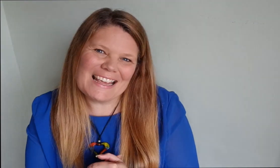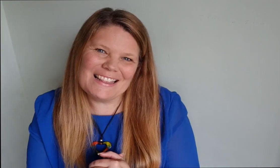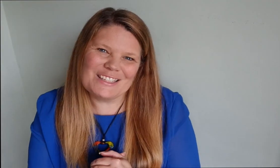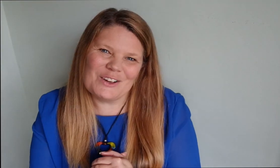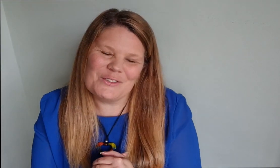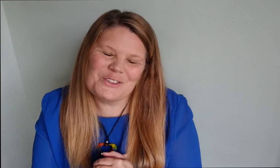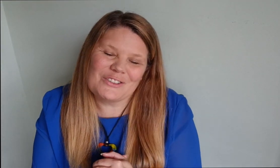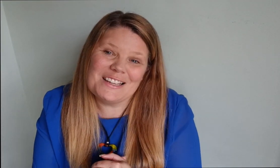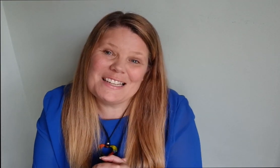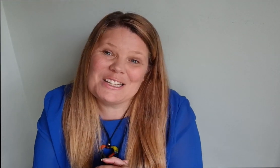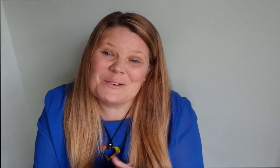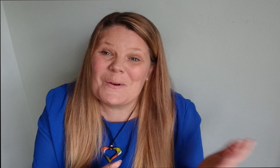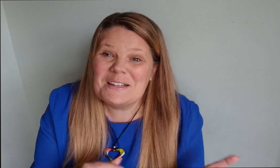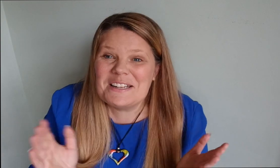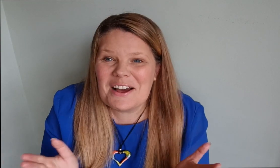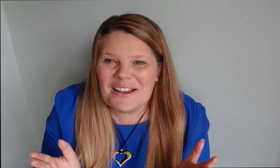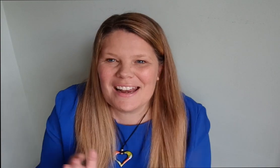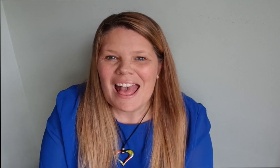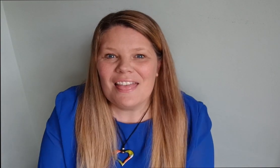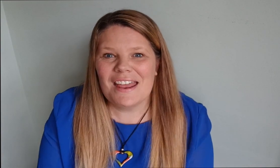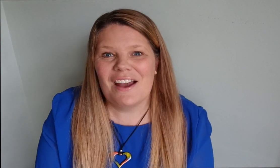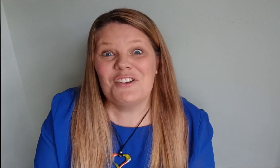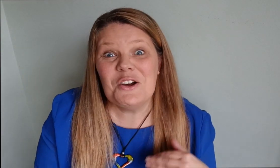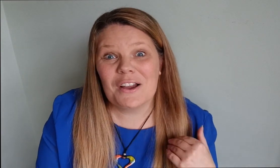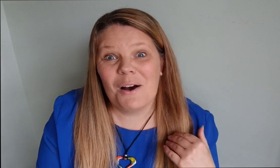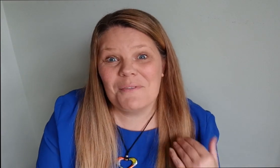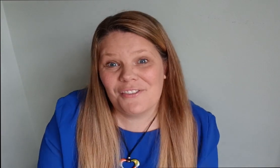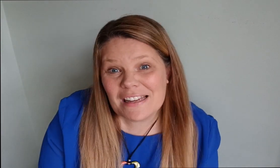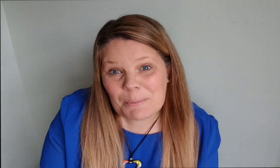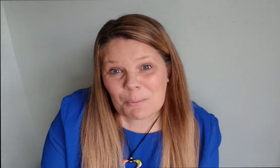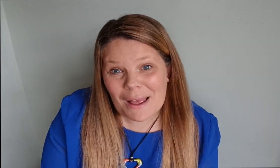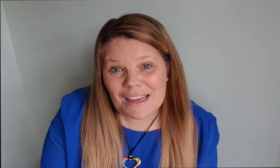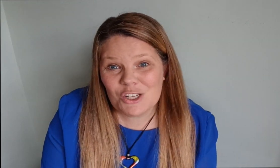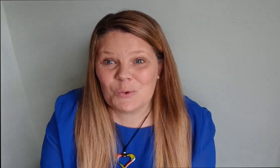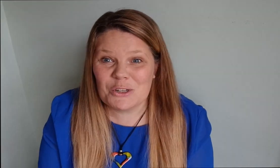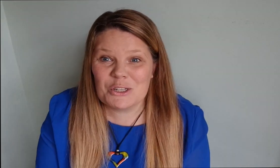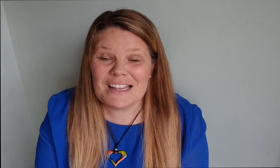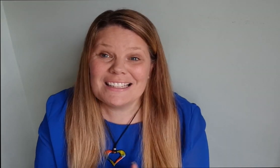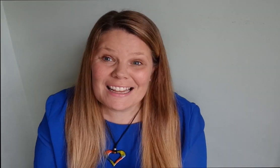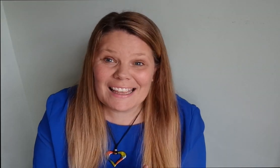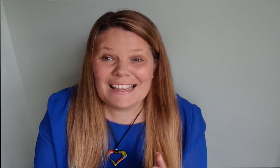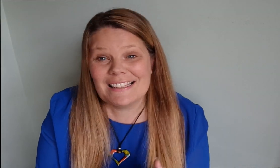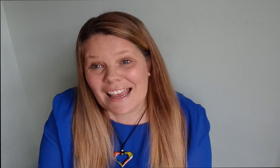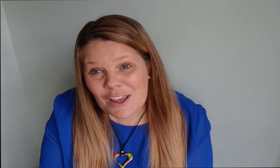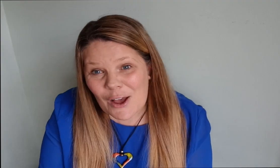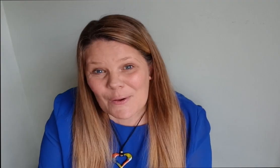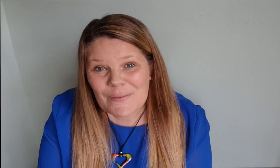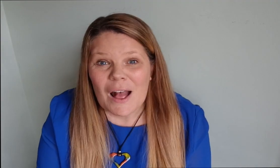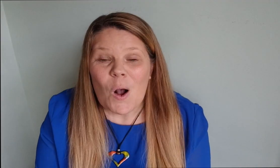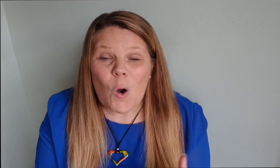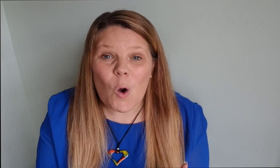the song of transition 1 to 9, then have a look on my Facebook page, which is Singing Senko, or